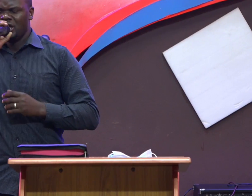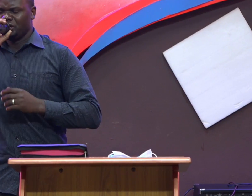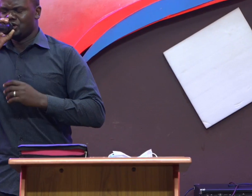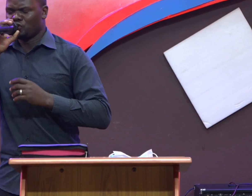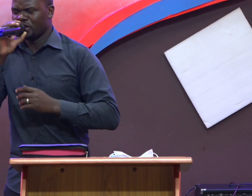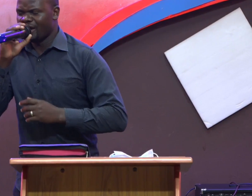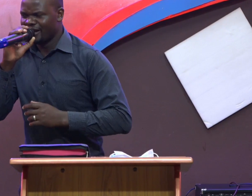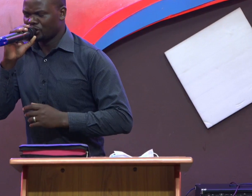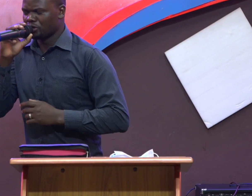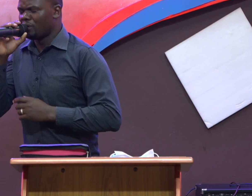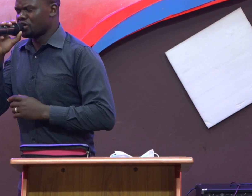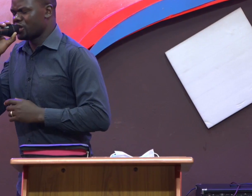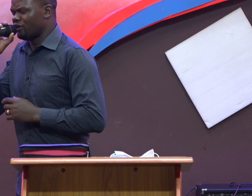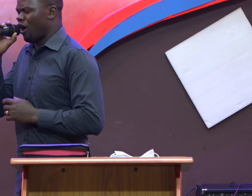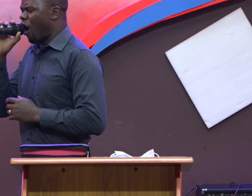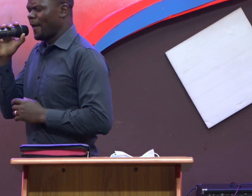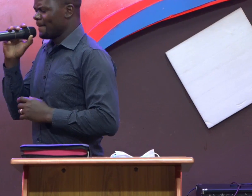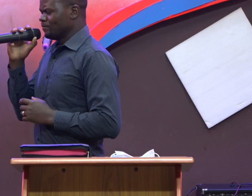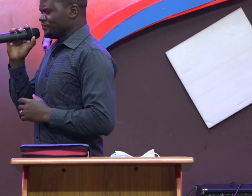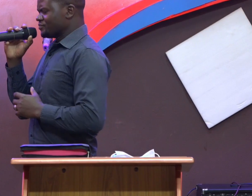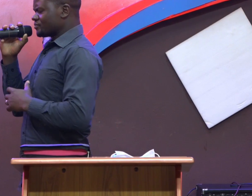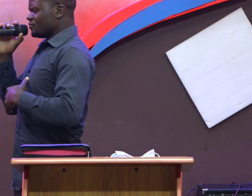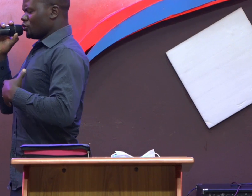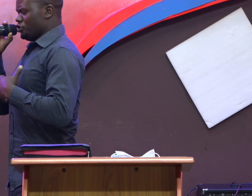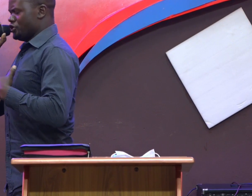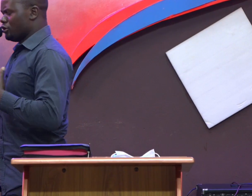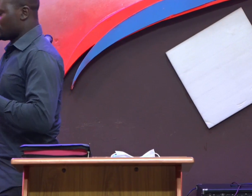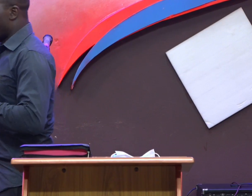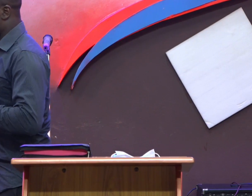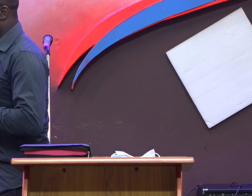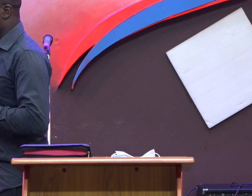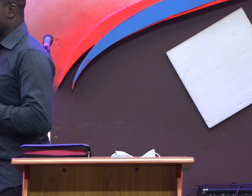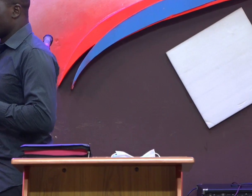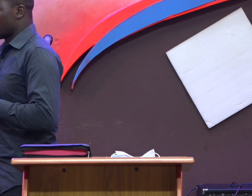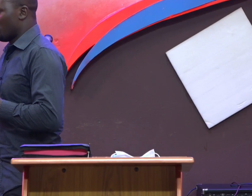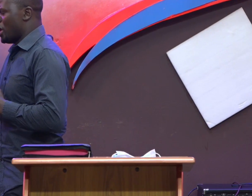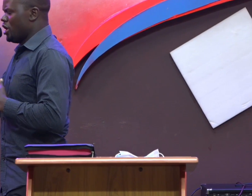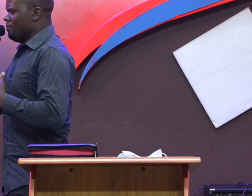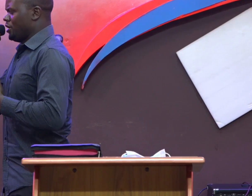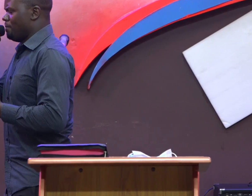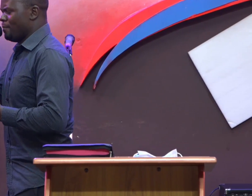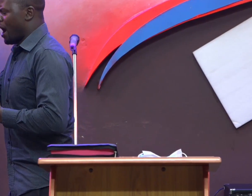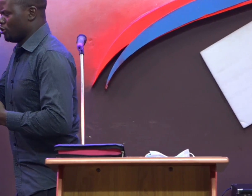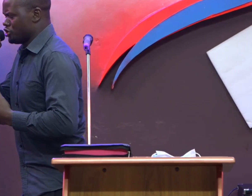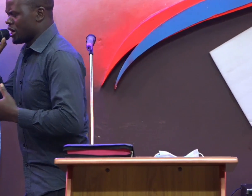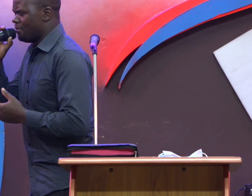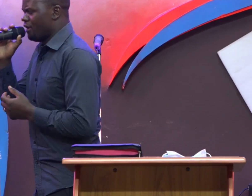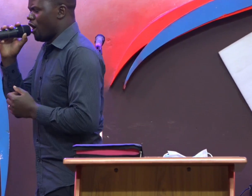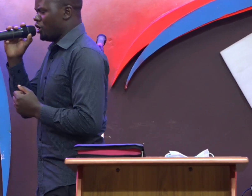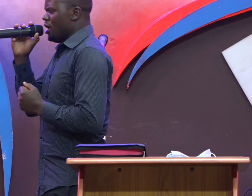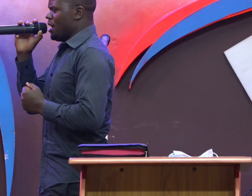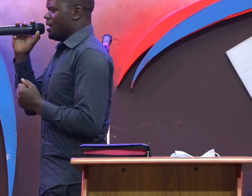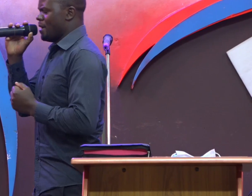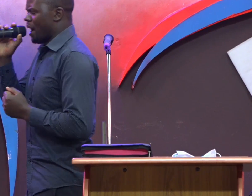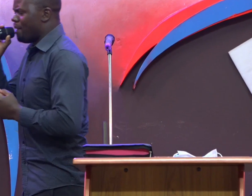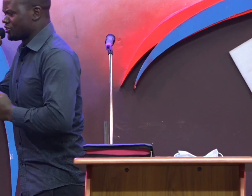glory. In this week, every King of kings, every Lord. In this lockdown, heavenly King of glory, many people are losing up their